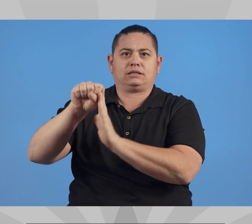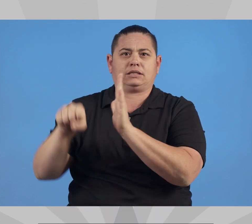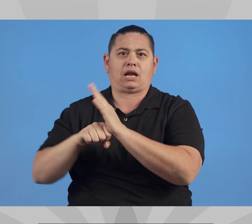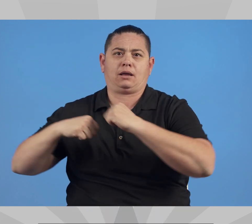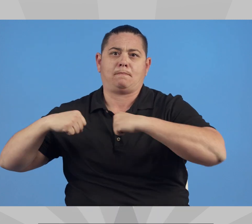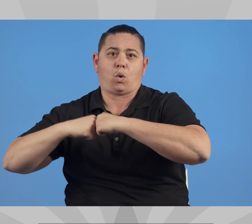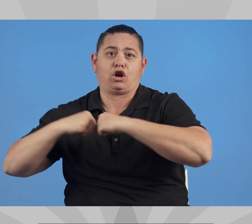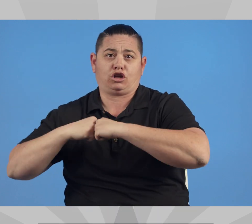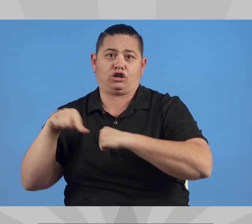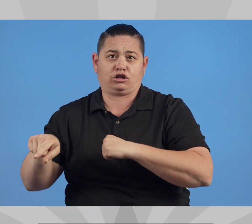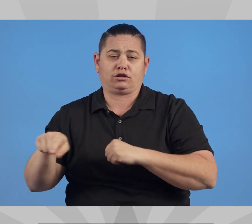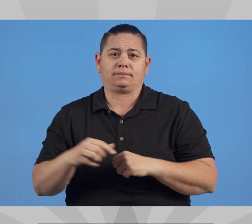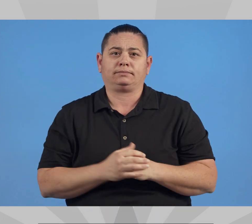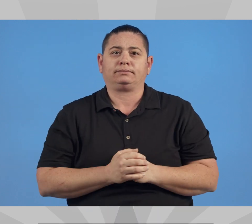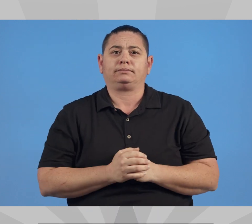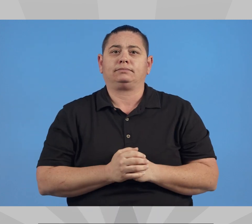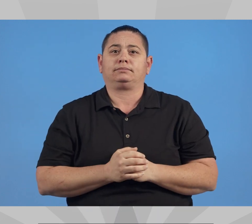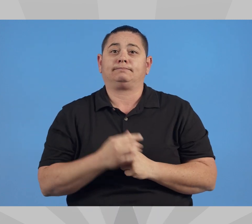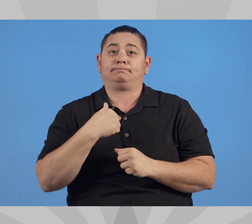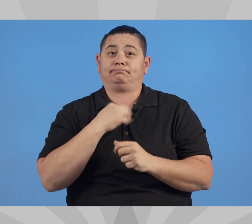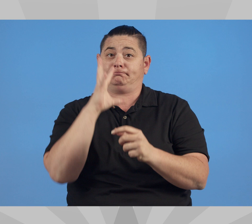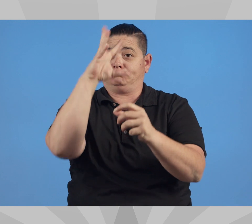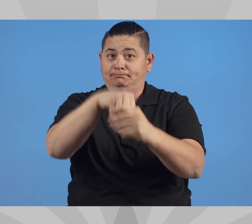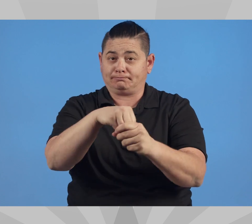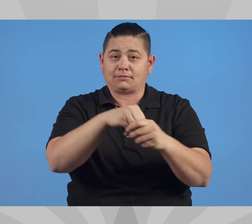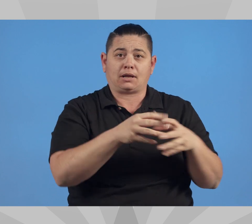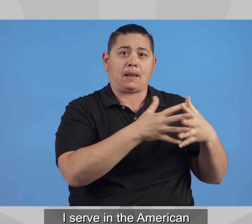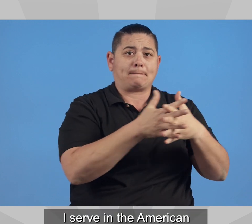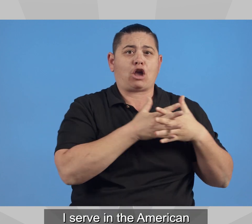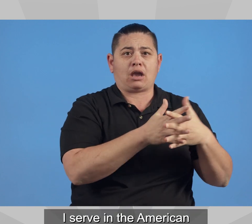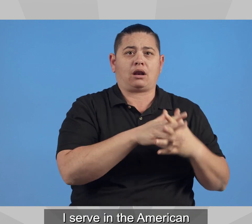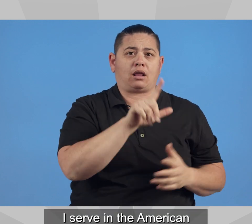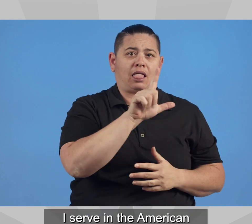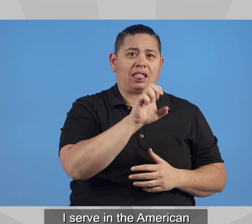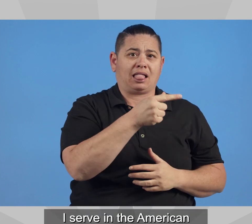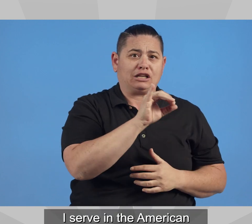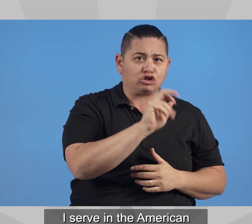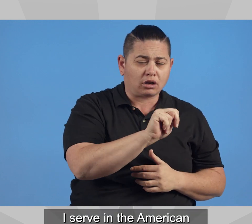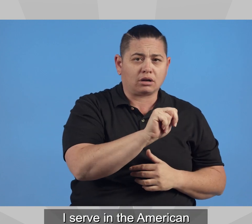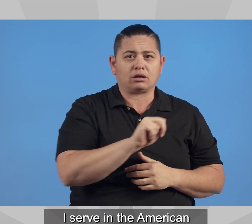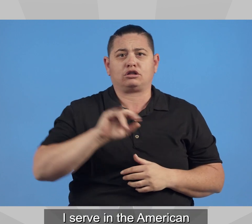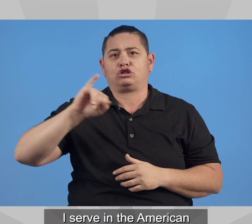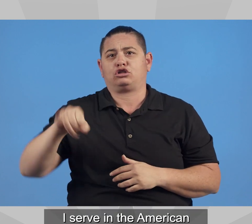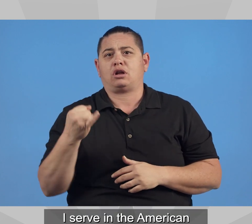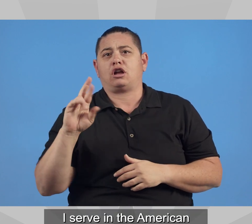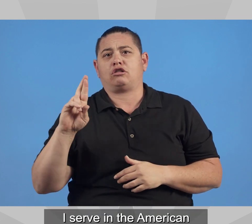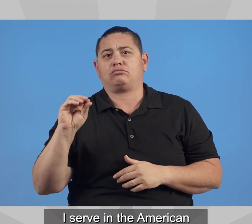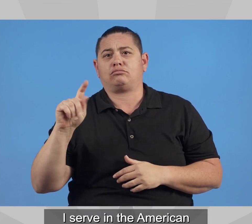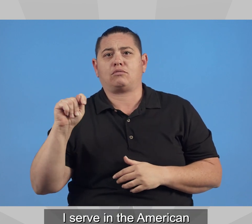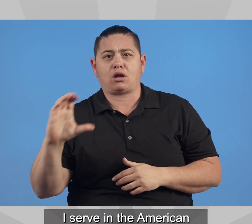country, particularly at our state border. I serve in the American Legion and with